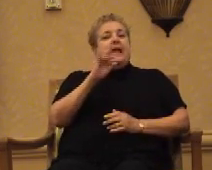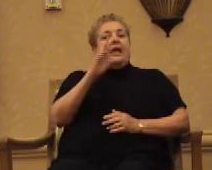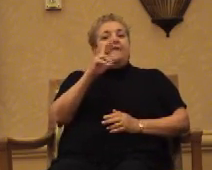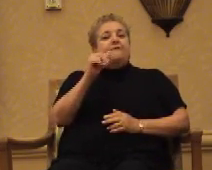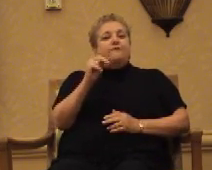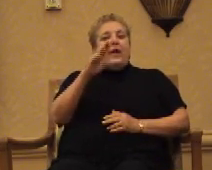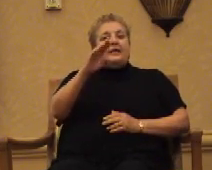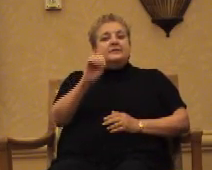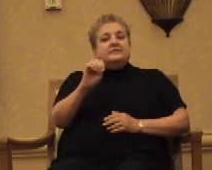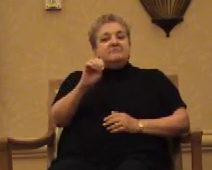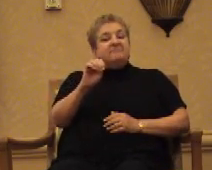offered